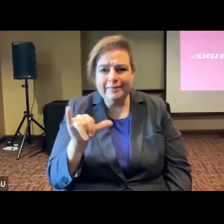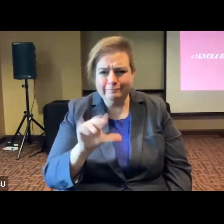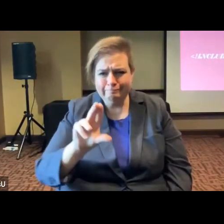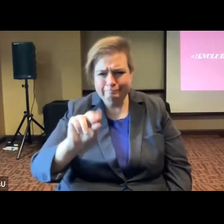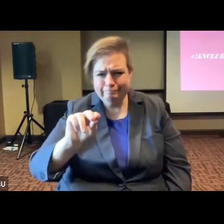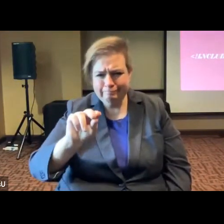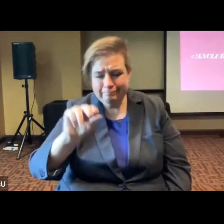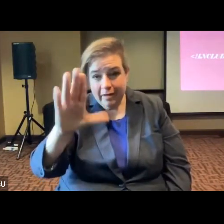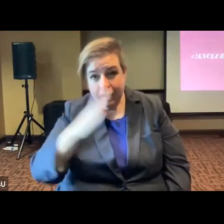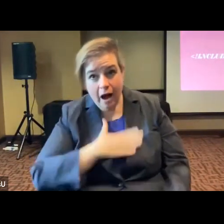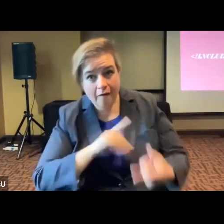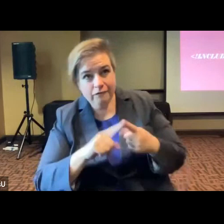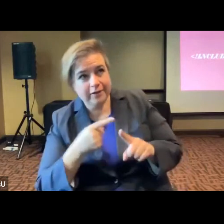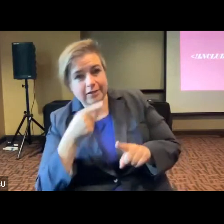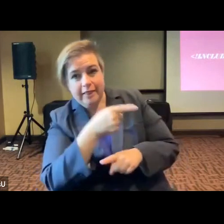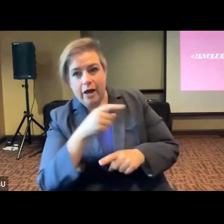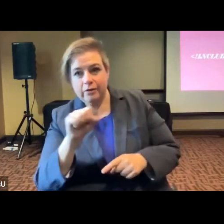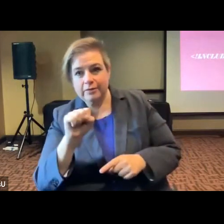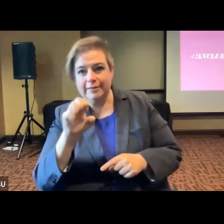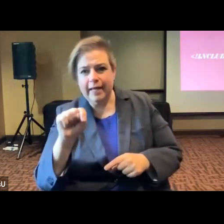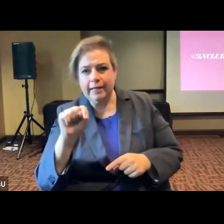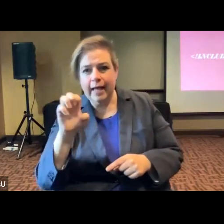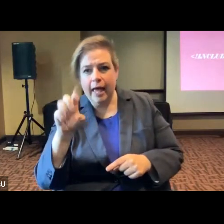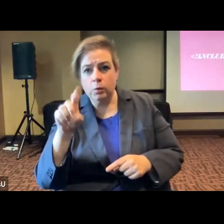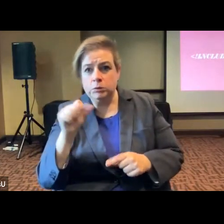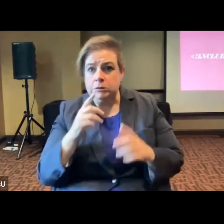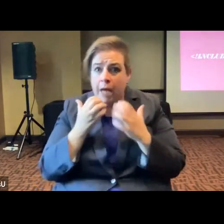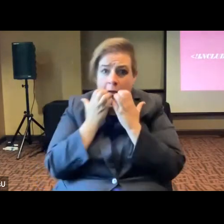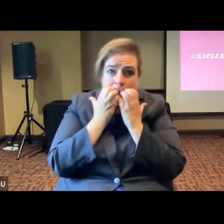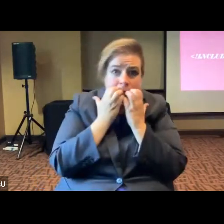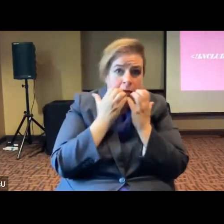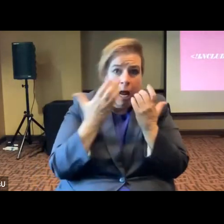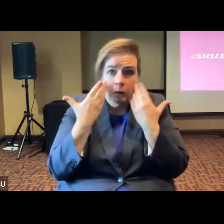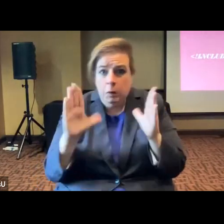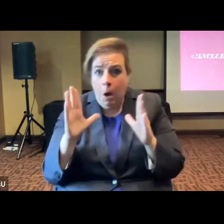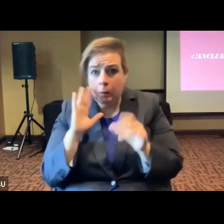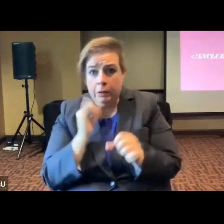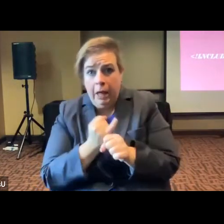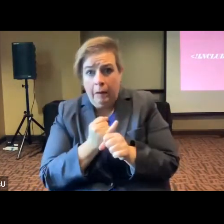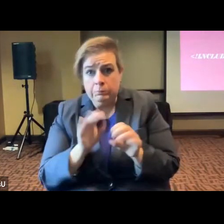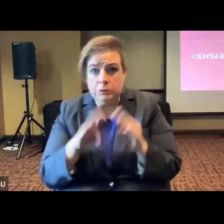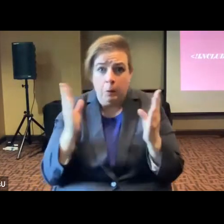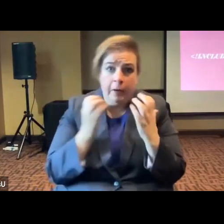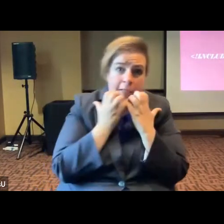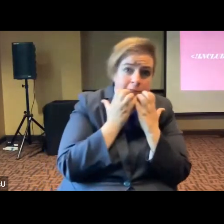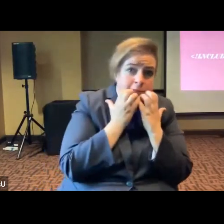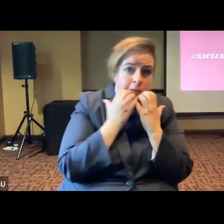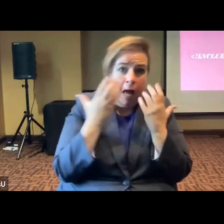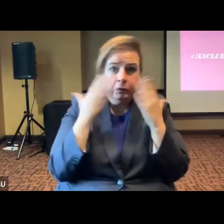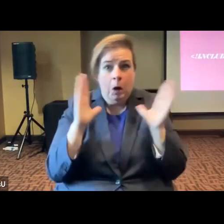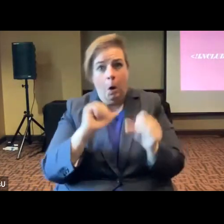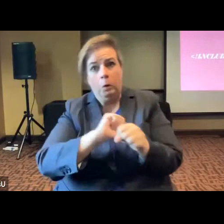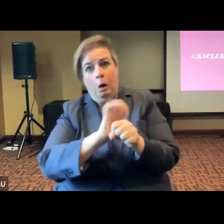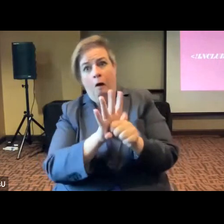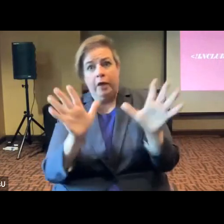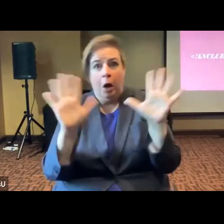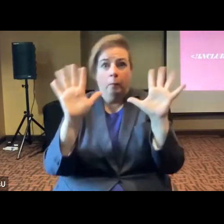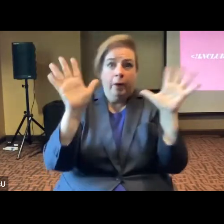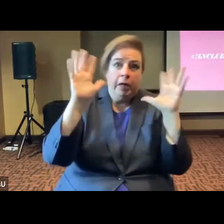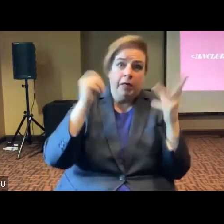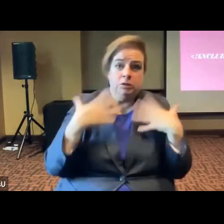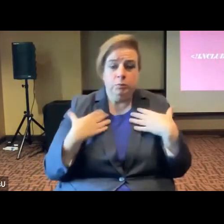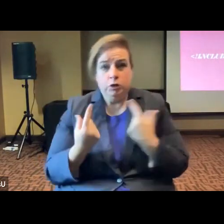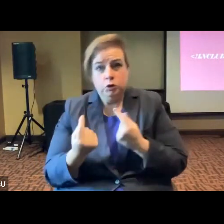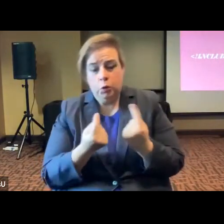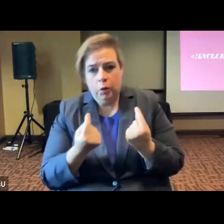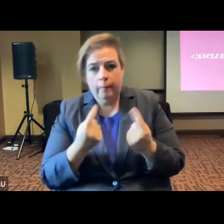St. Edward's, they were like, oh, I don't know. Can we open the campus? Oh, you know, it's COVID. Oh, gosh,